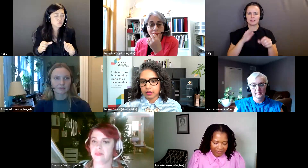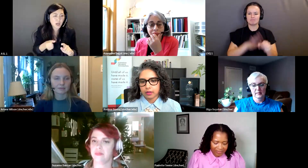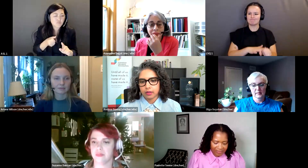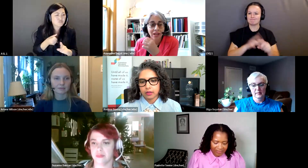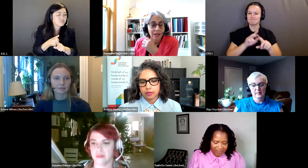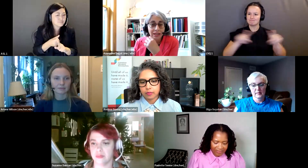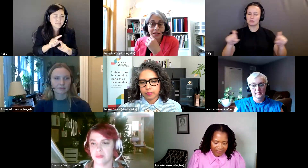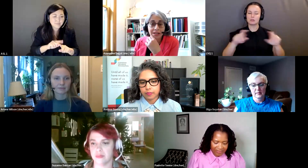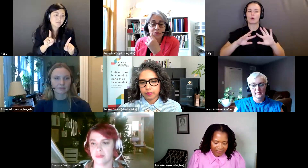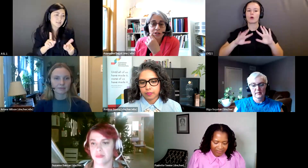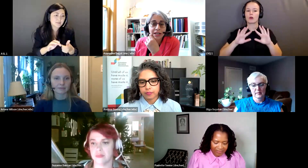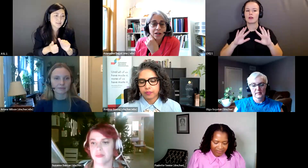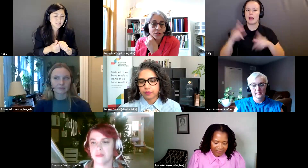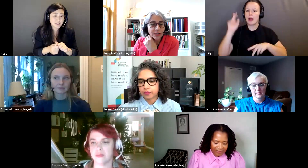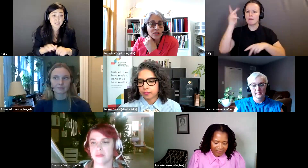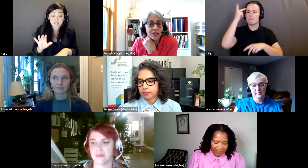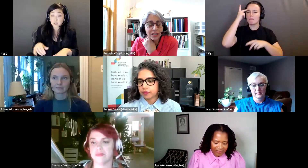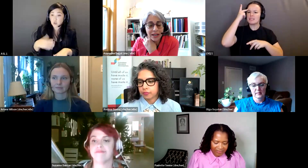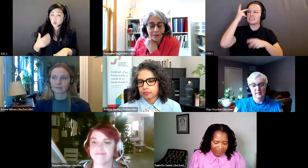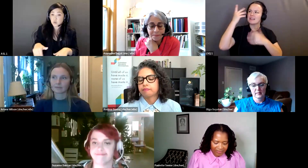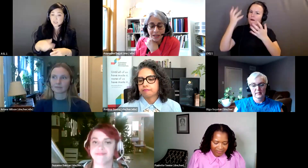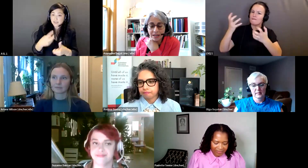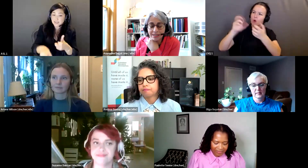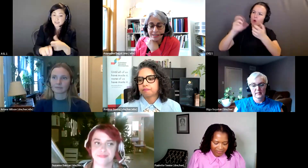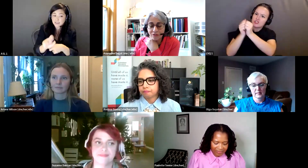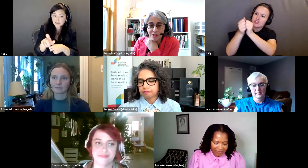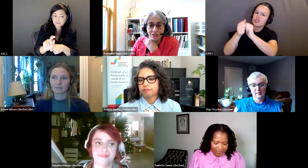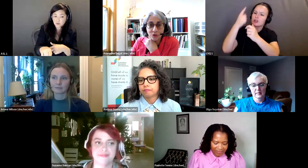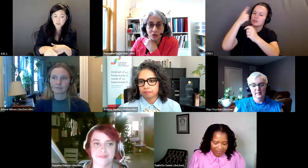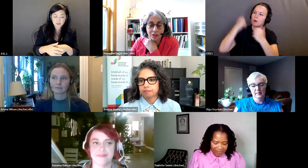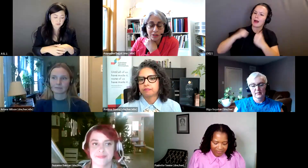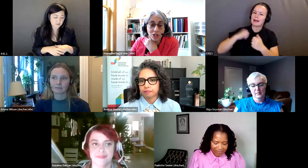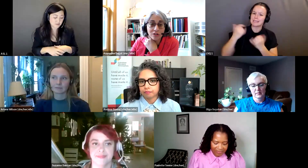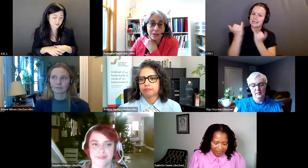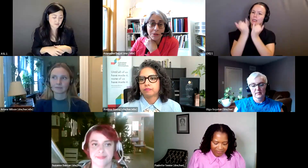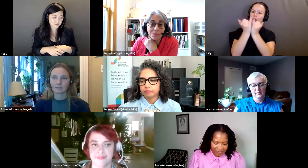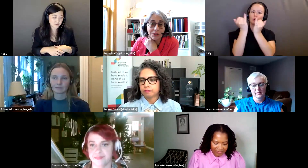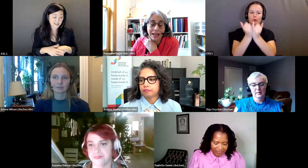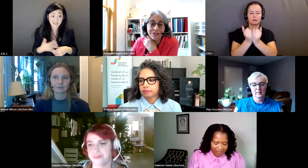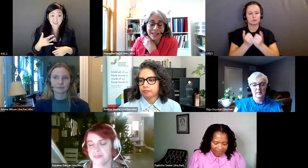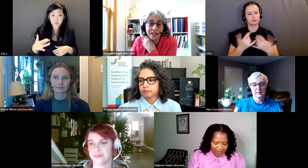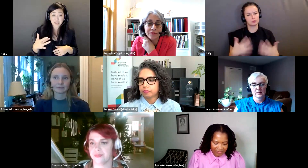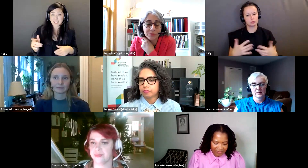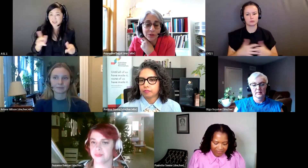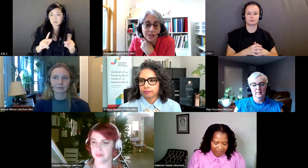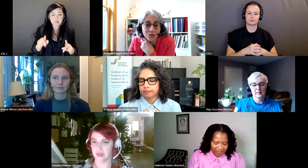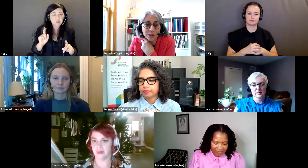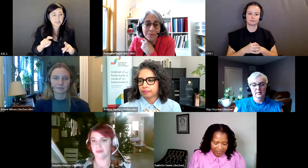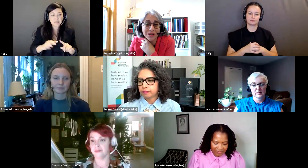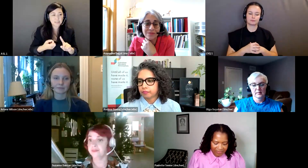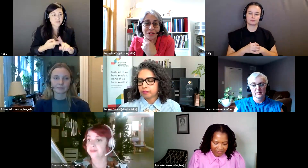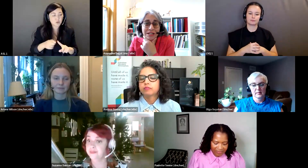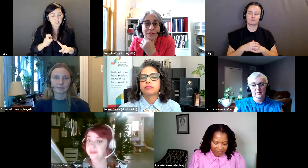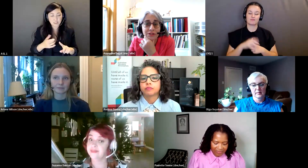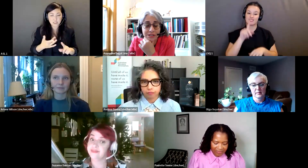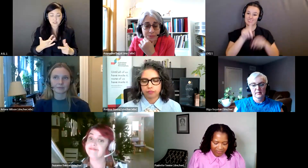today? Yeah, it's a really hard question. And I'd say, first of all, generally people have to get comfortable with talking